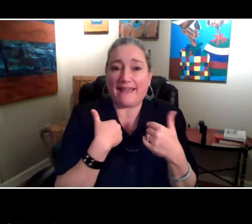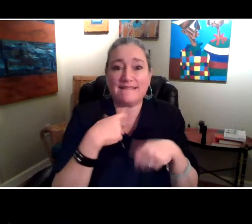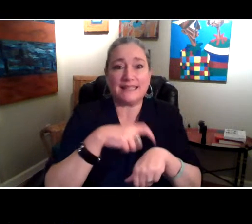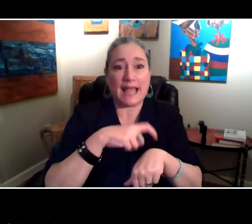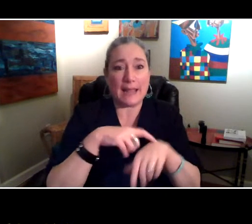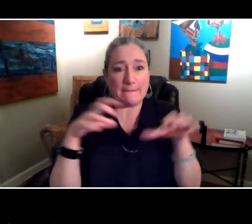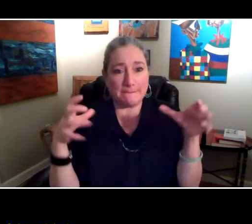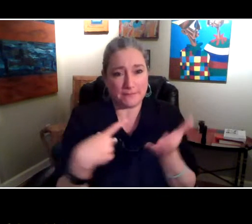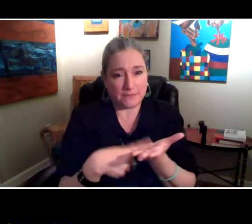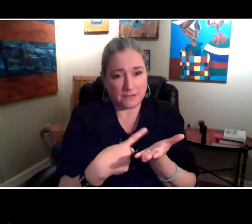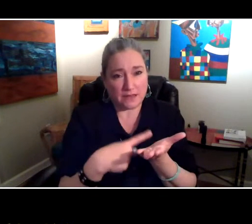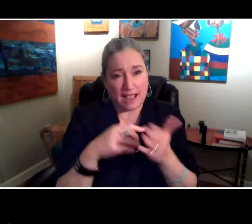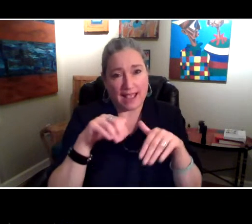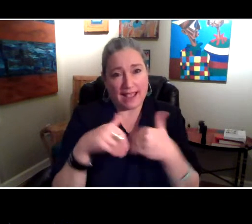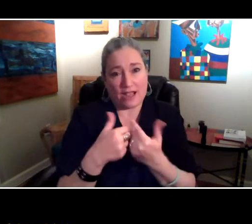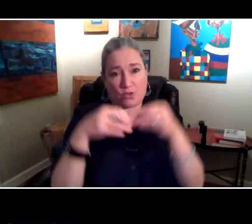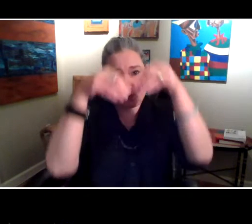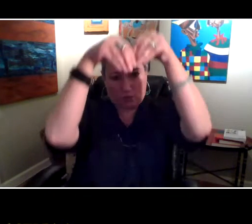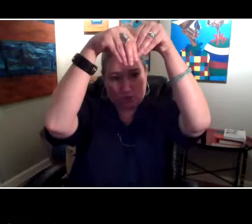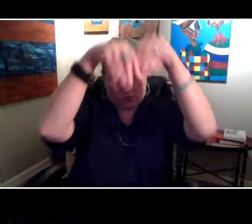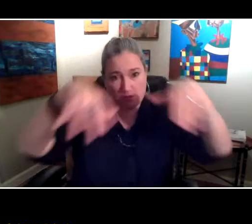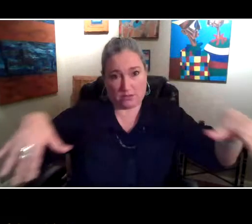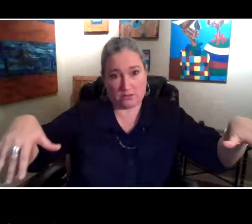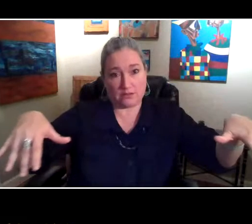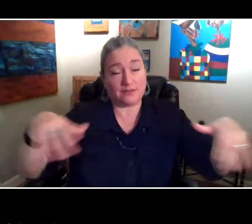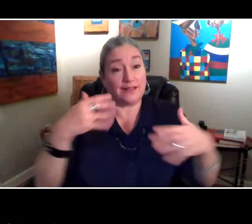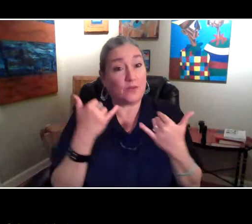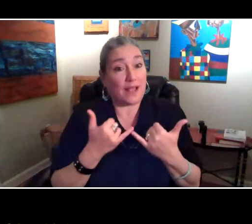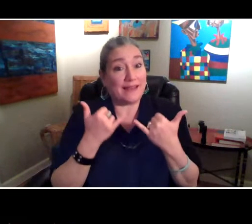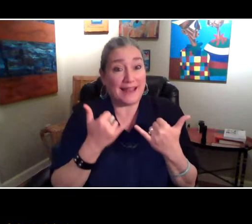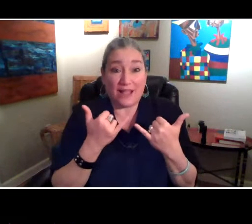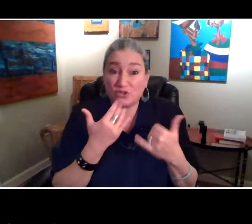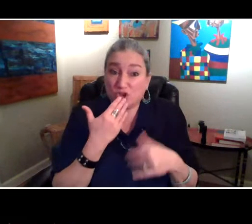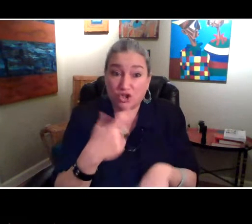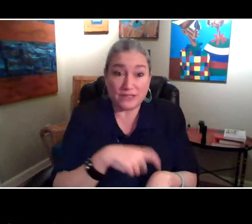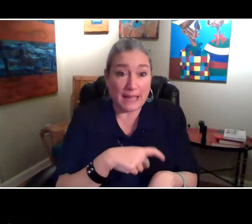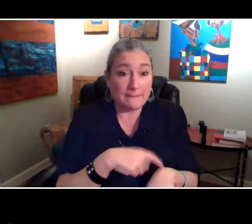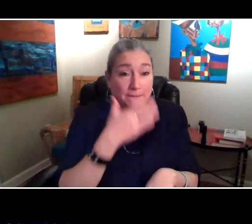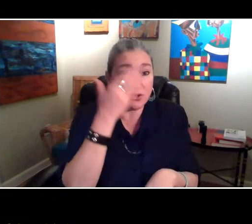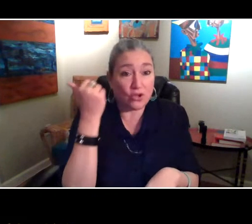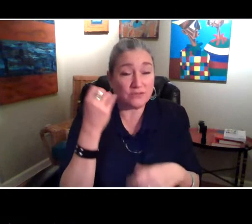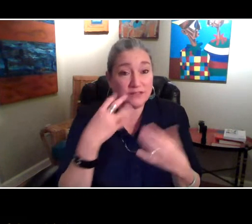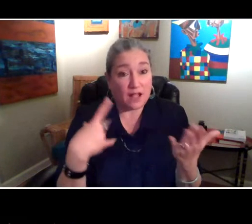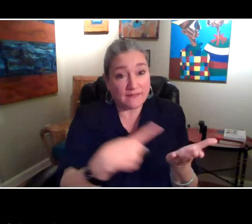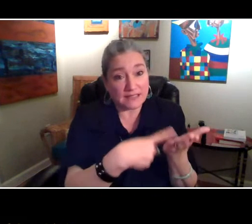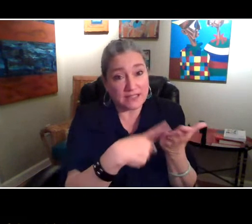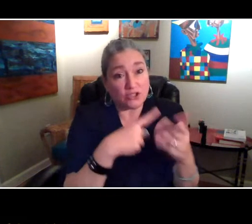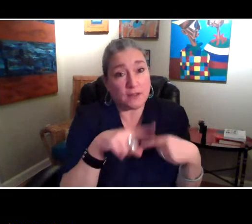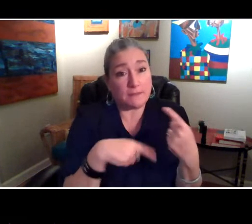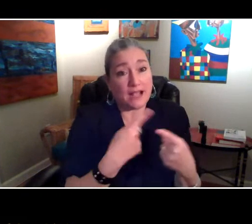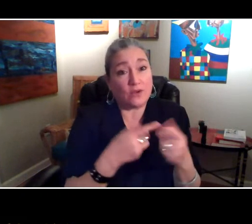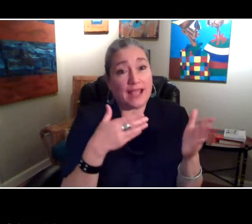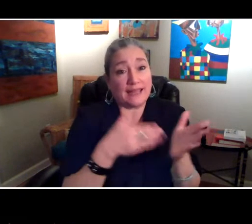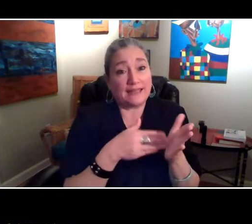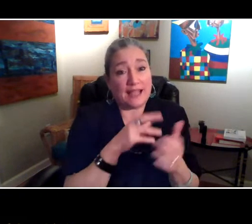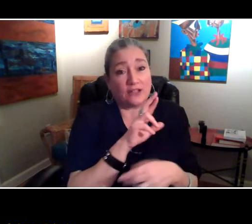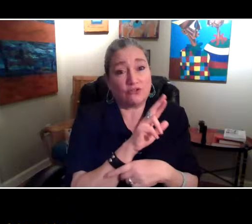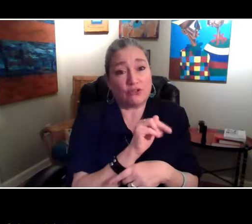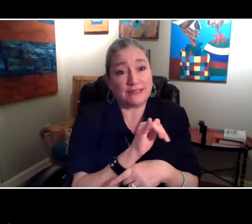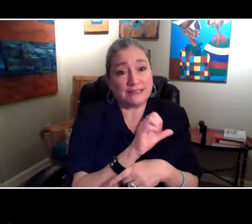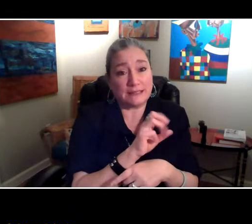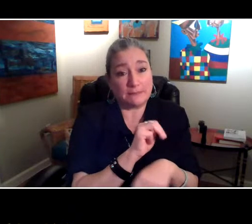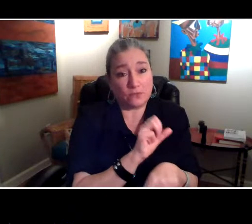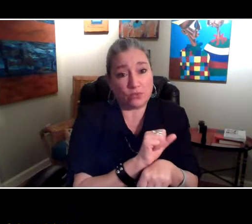these extremely resourceful acts of resistance. And we really have to take the time